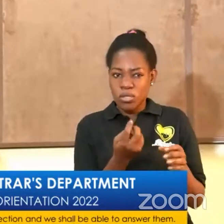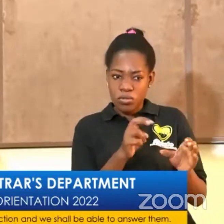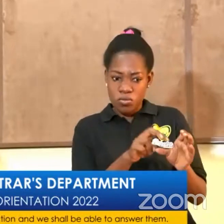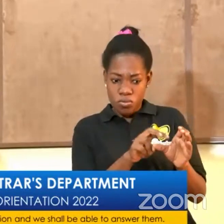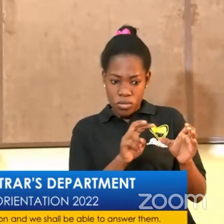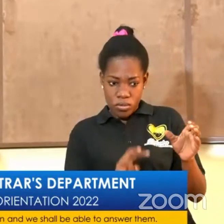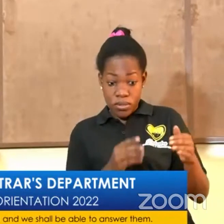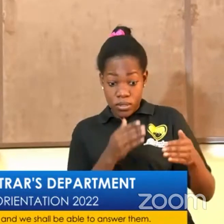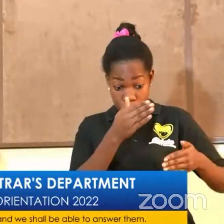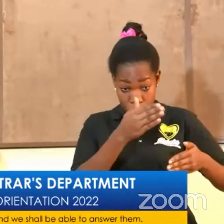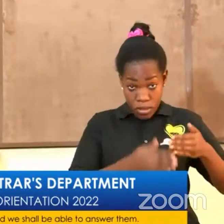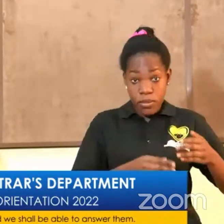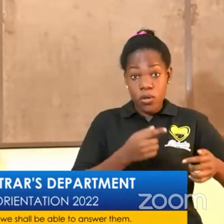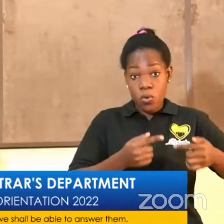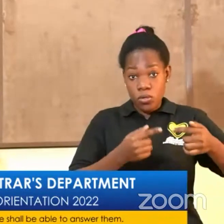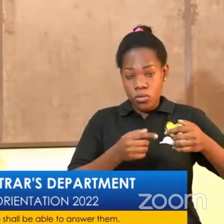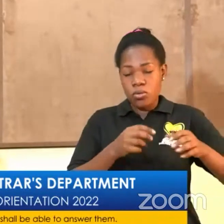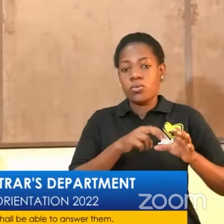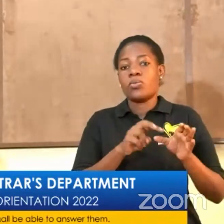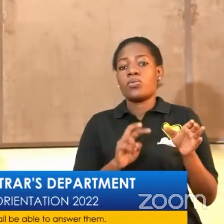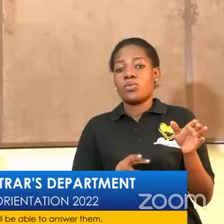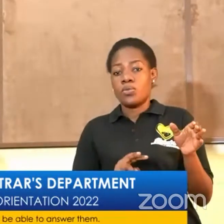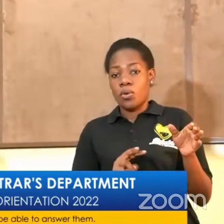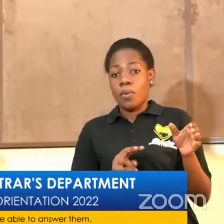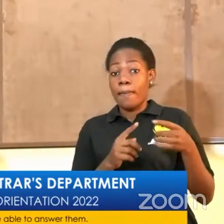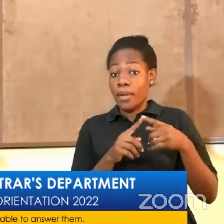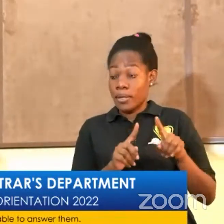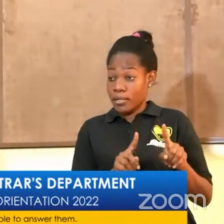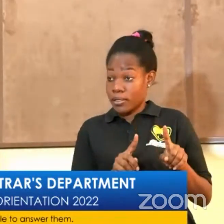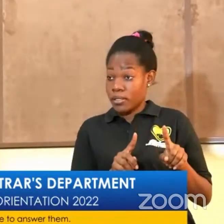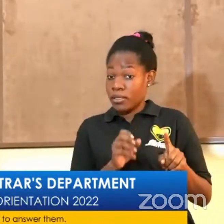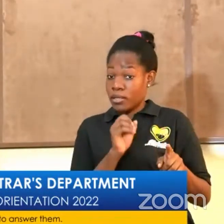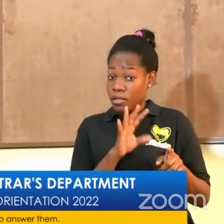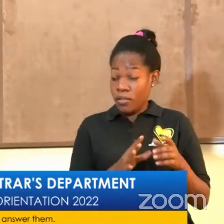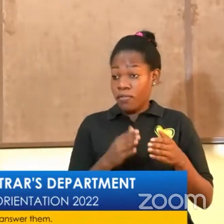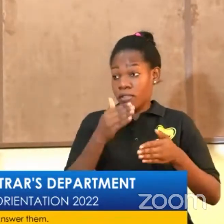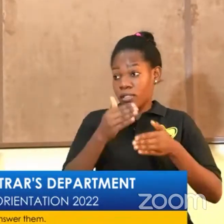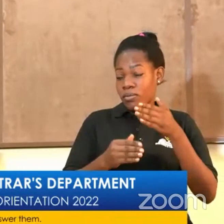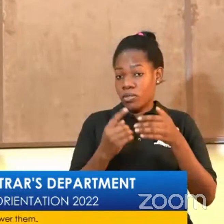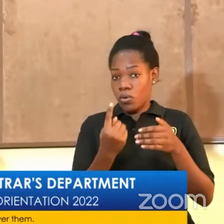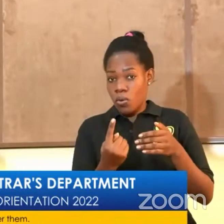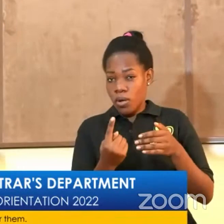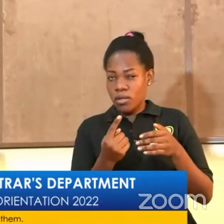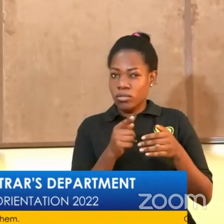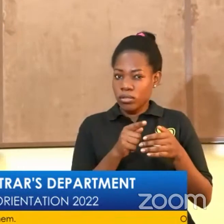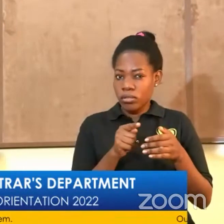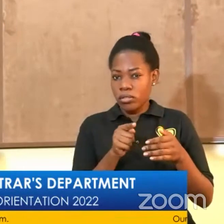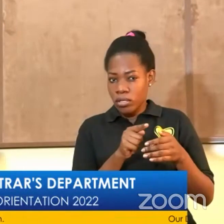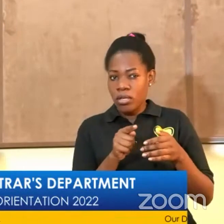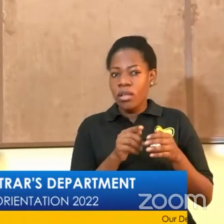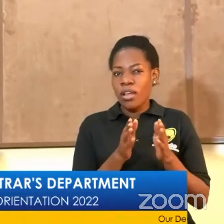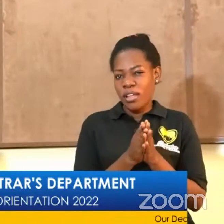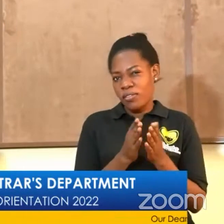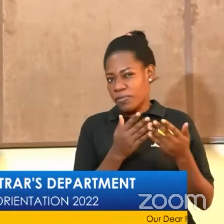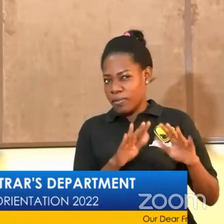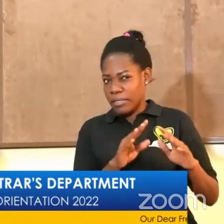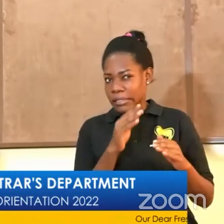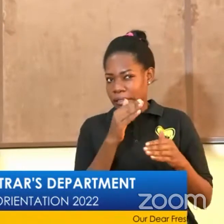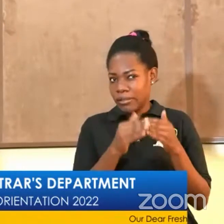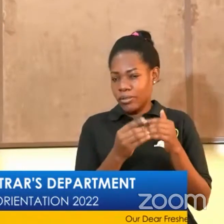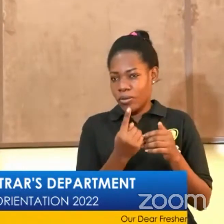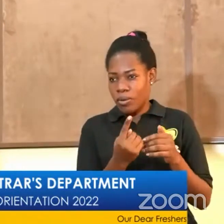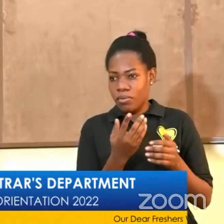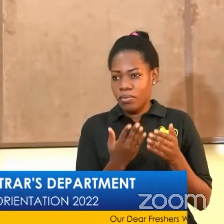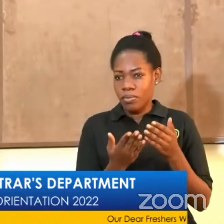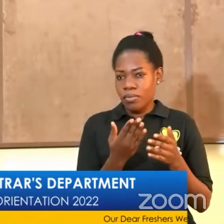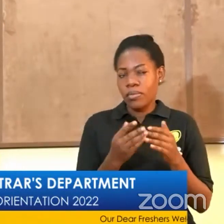semester. However, if it is semester 1 and you don't finish semester 1, you don't sit